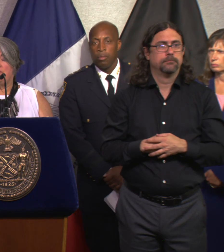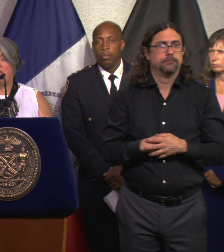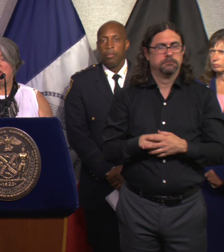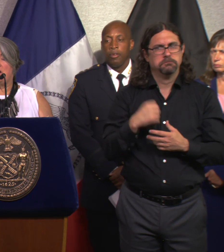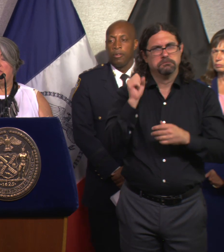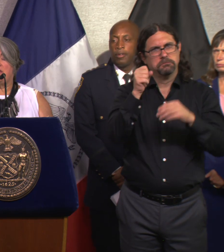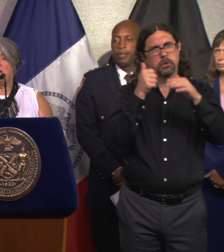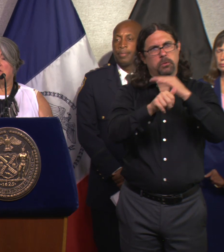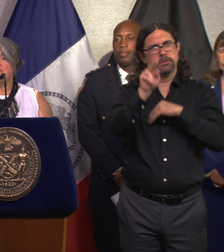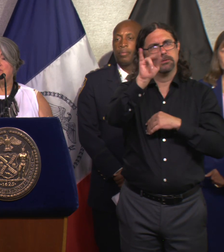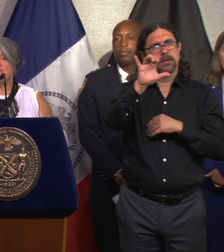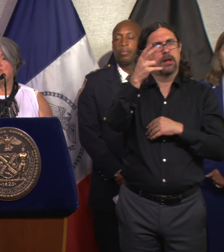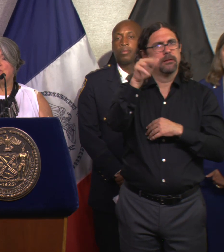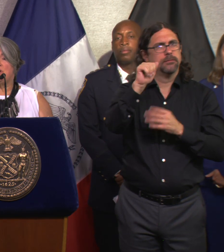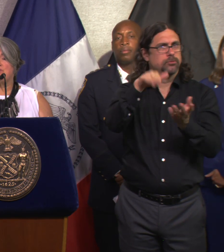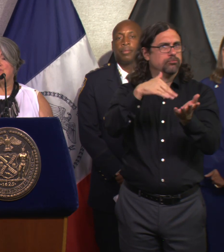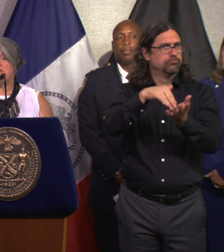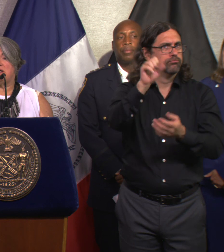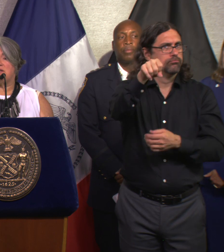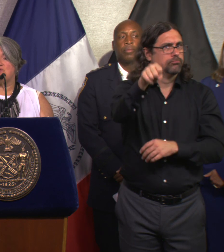let's explain. They are